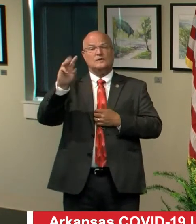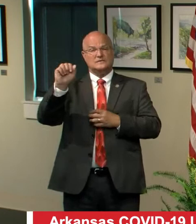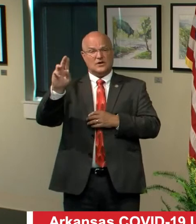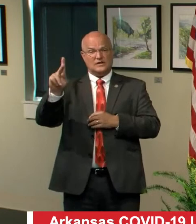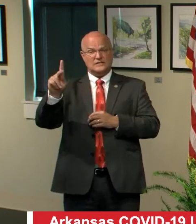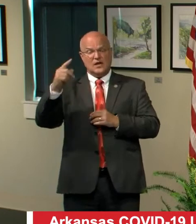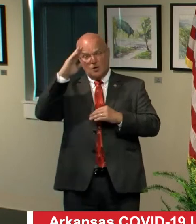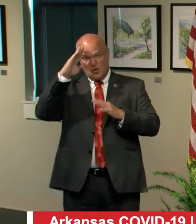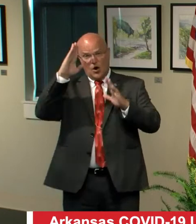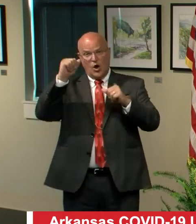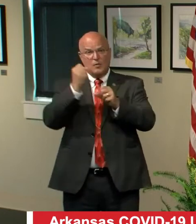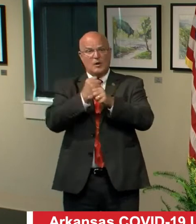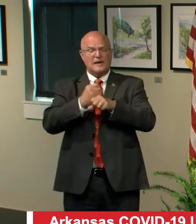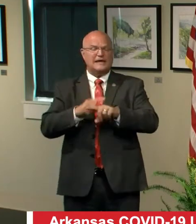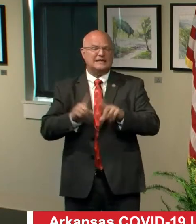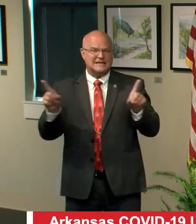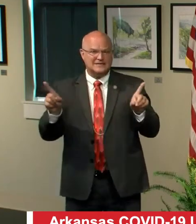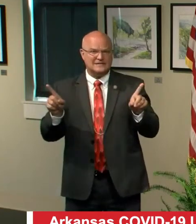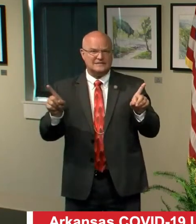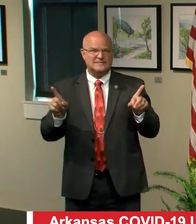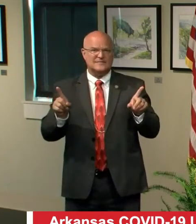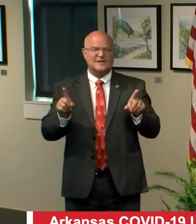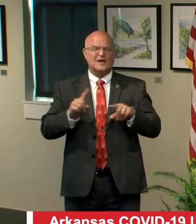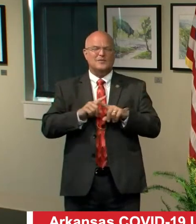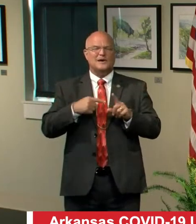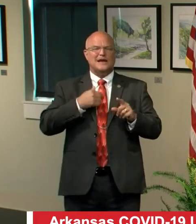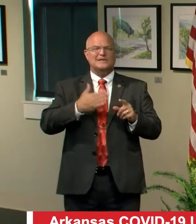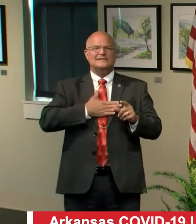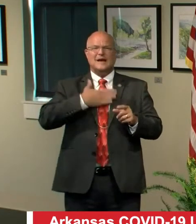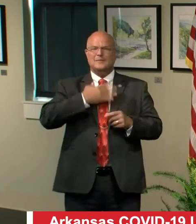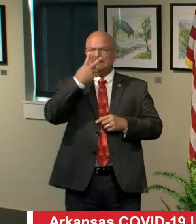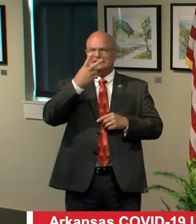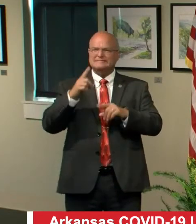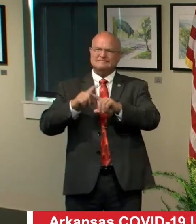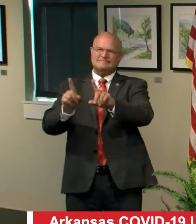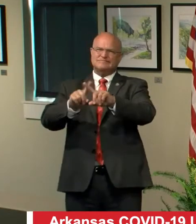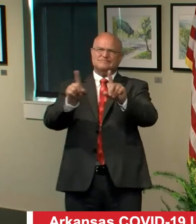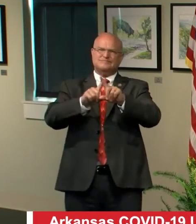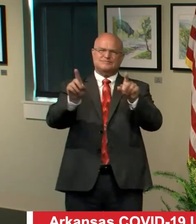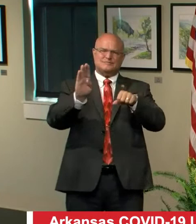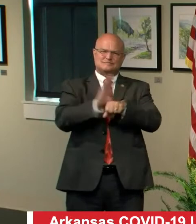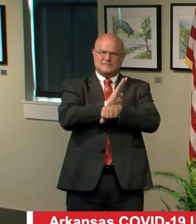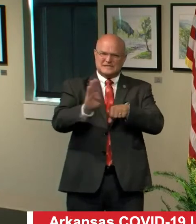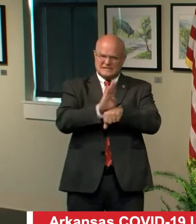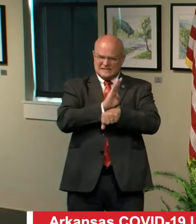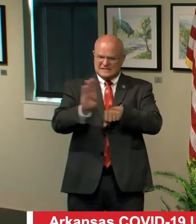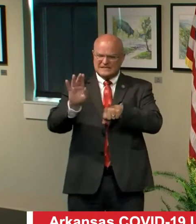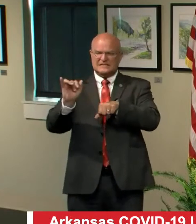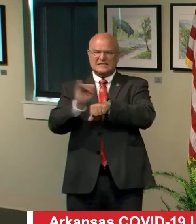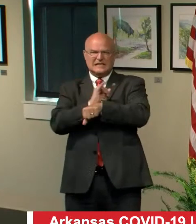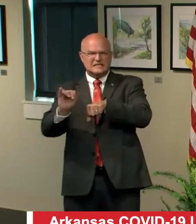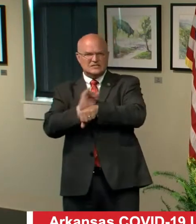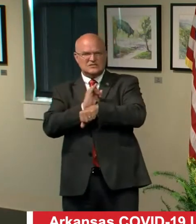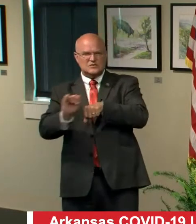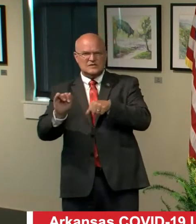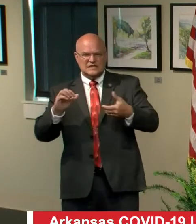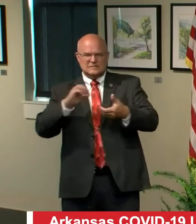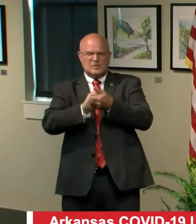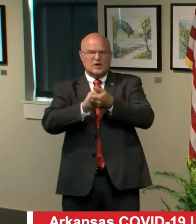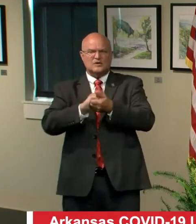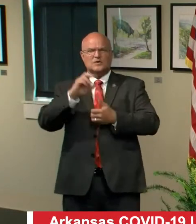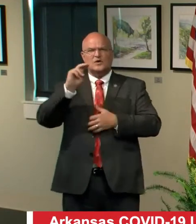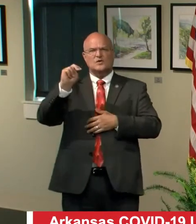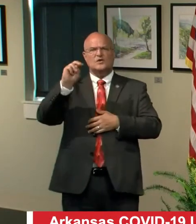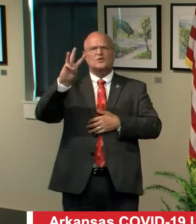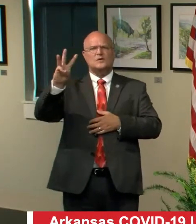that will make a difference. You know, but also I was delighted to see so many different industry and different partners in